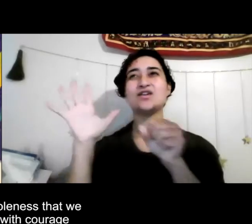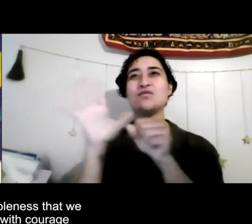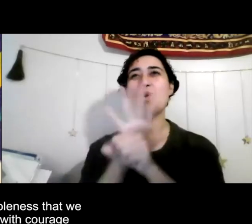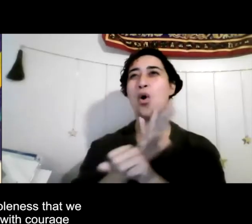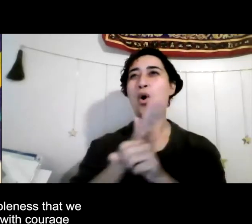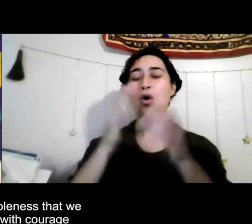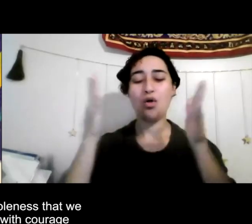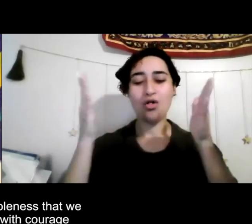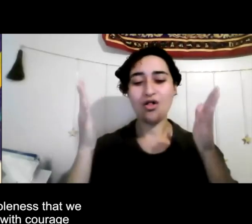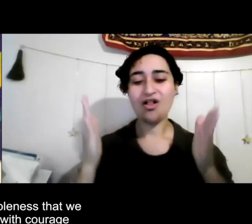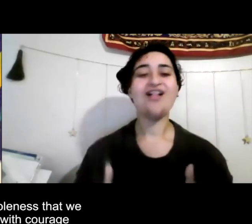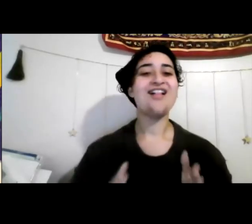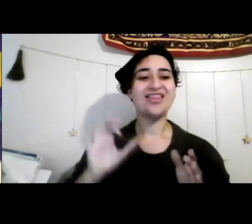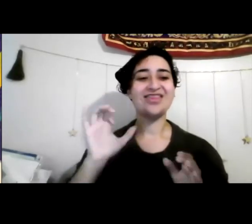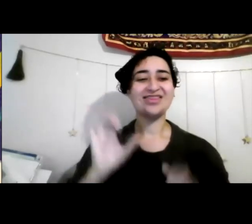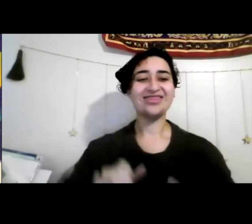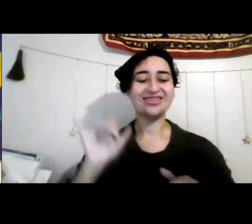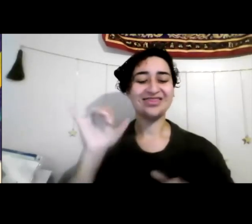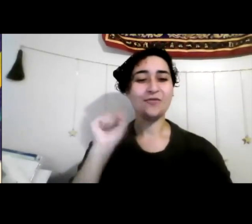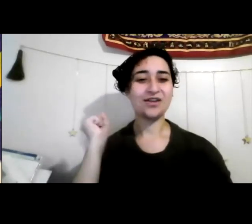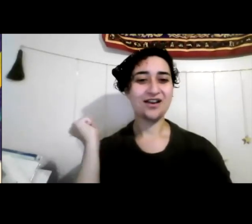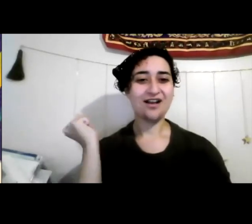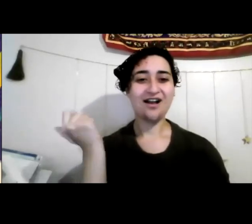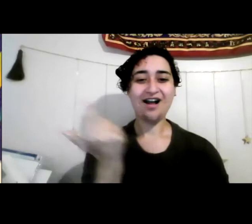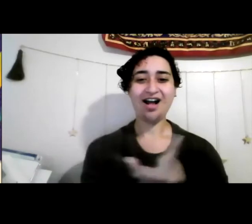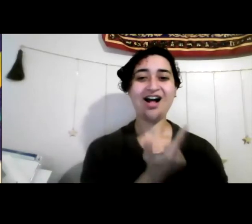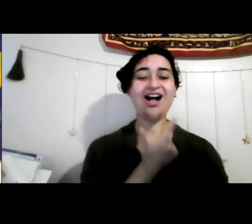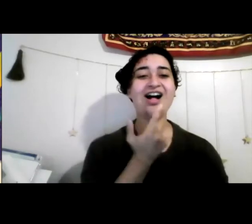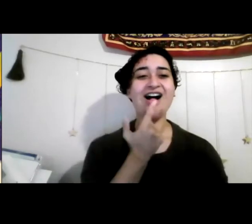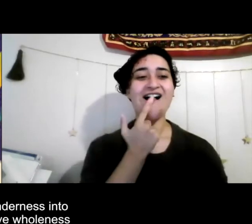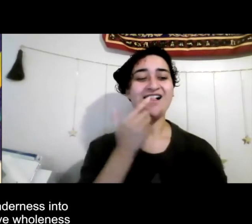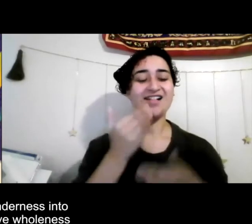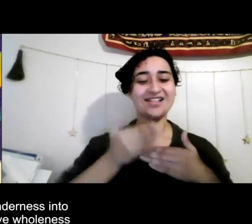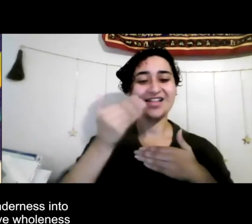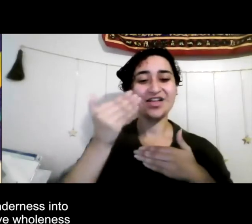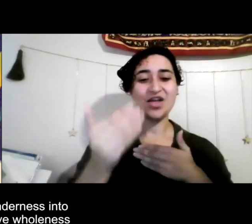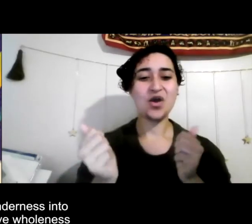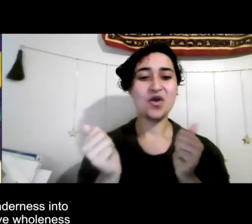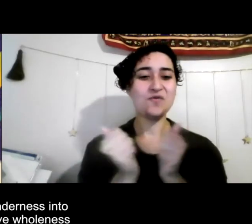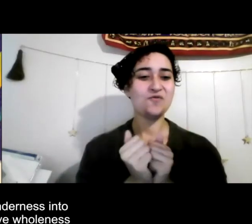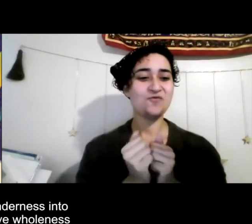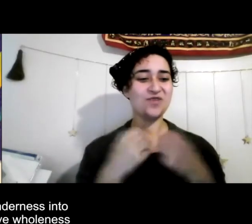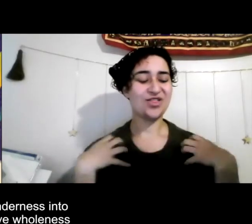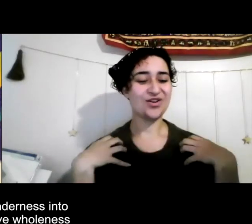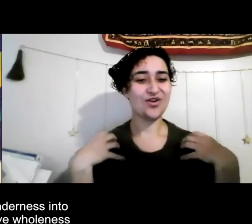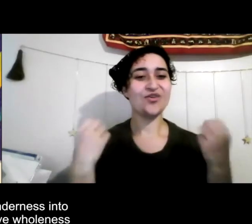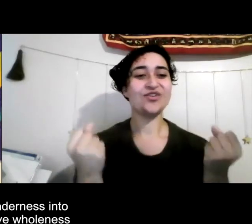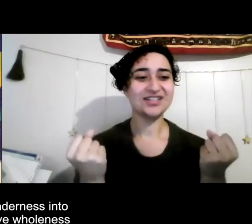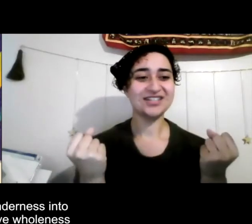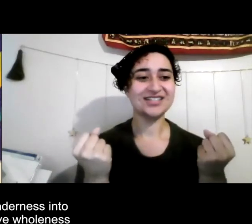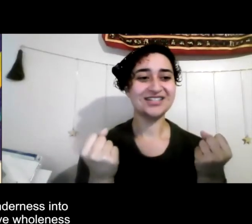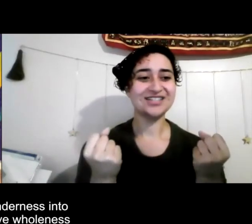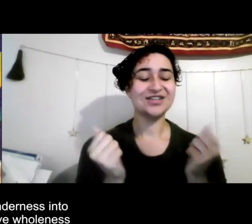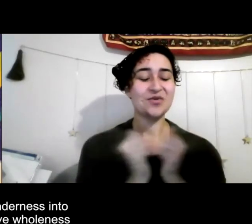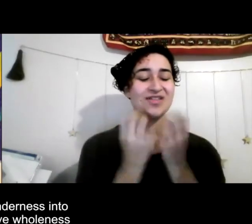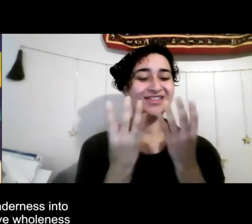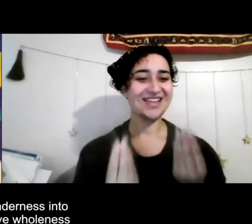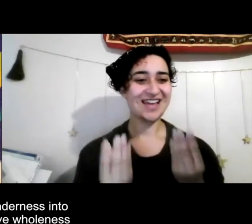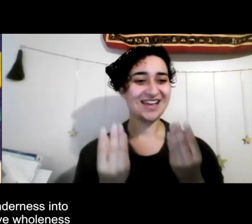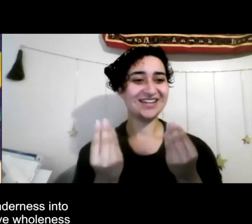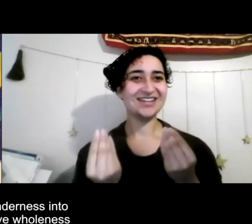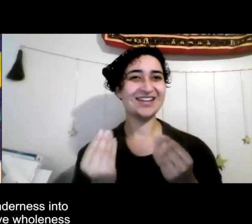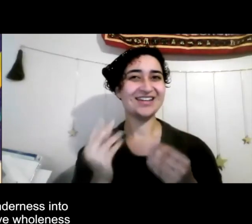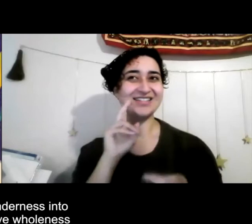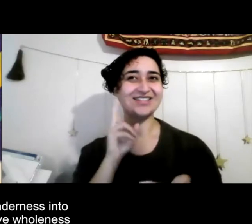that we can all step with courage and with tenderness into the